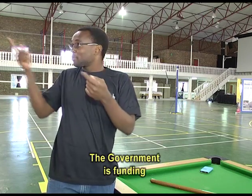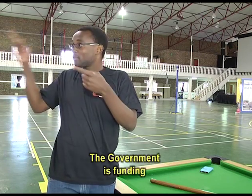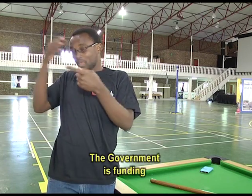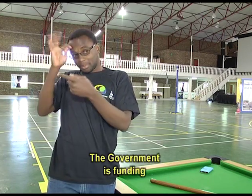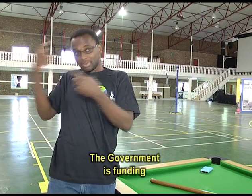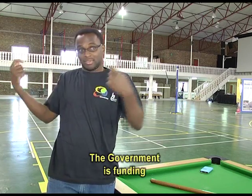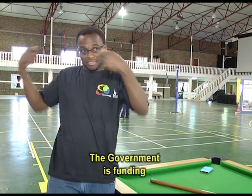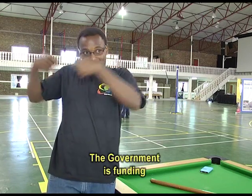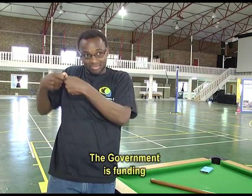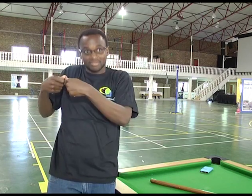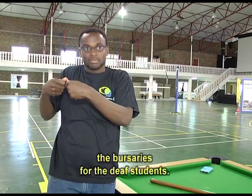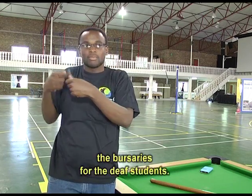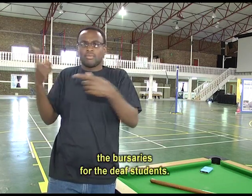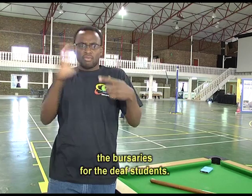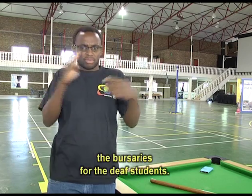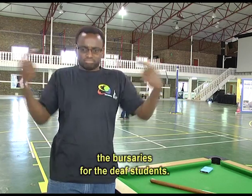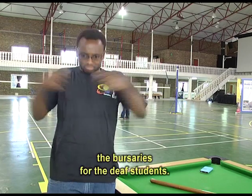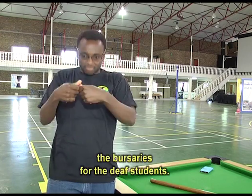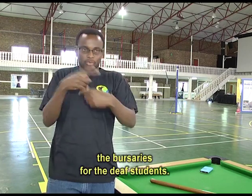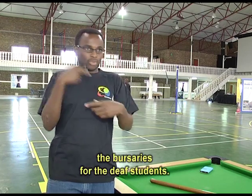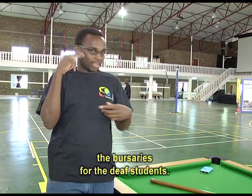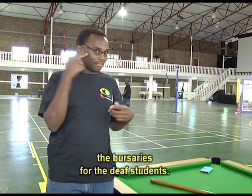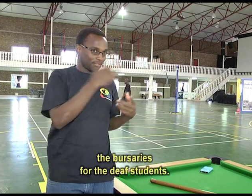The government is funding the bursaries for the deaf students.